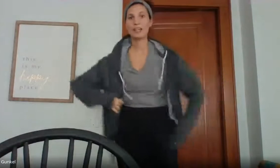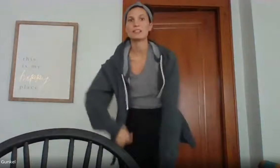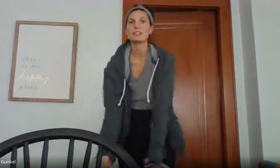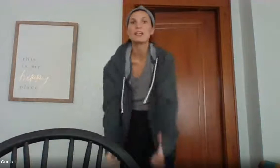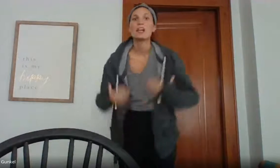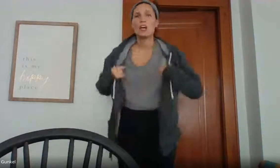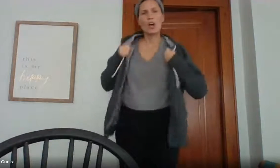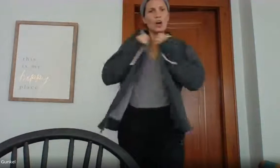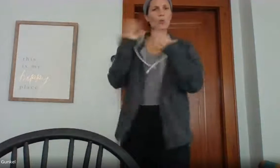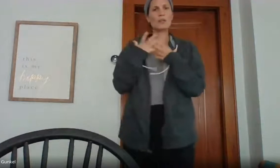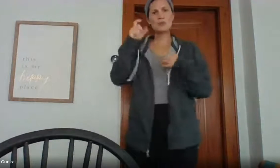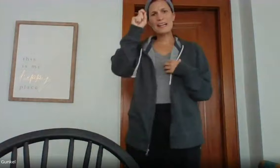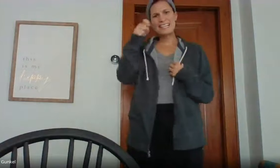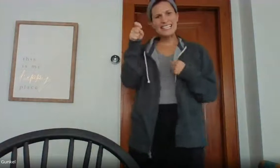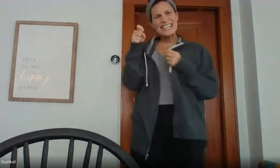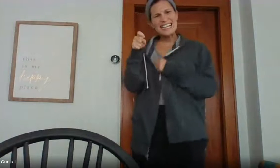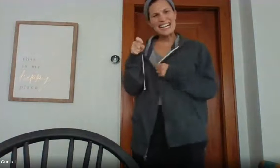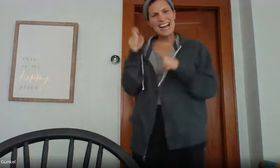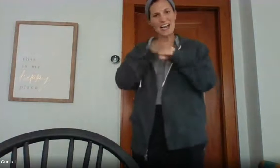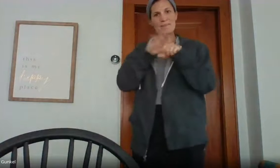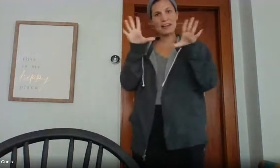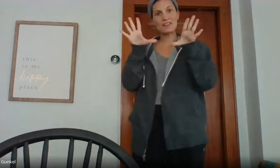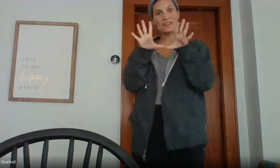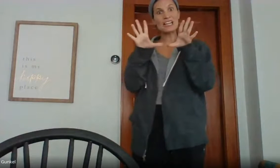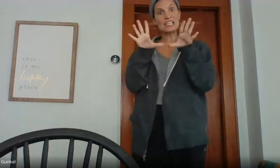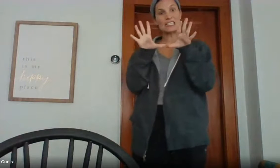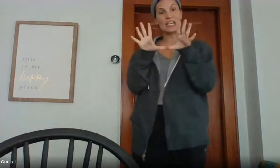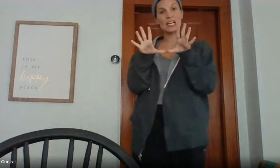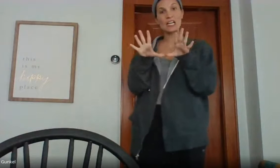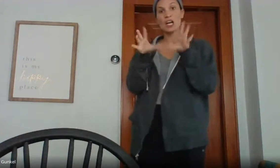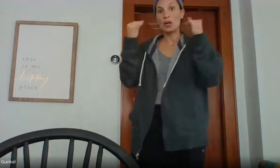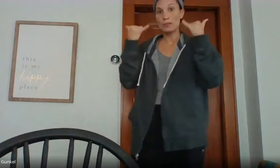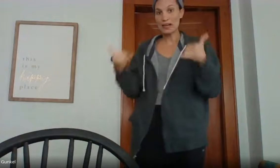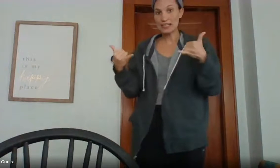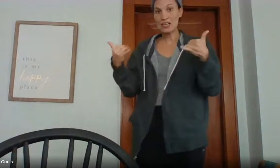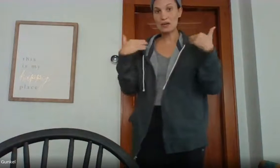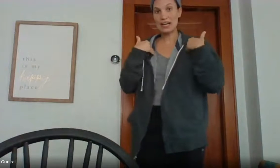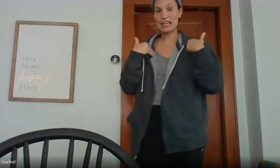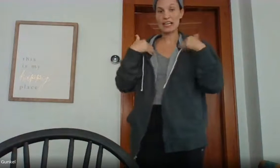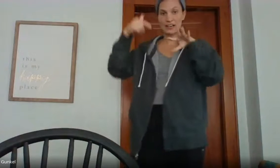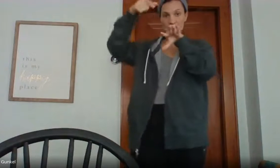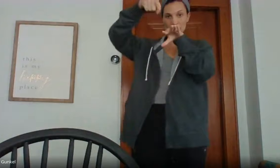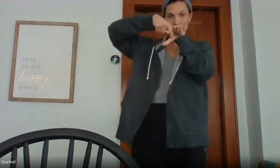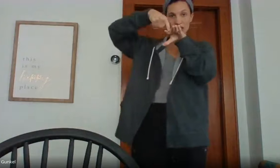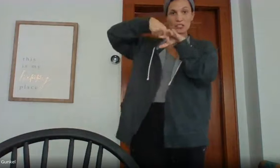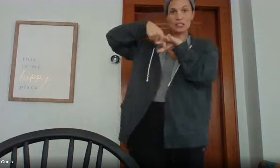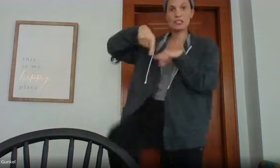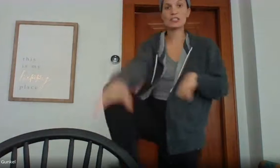Can't see. What do I need on my feet? Right now, I have sandals. Look.